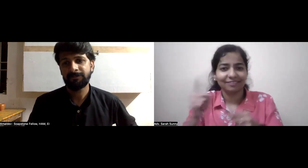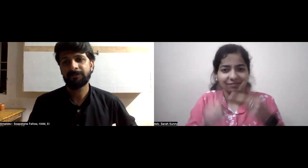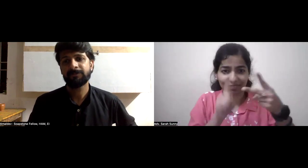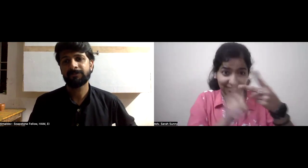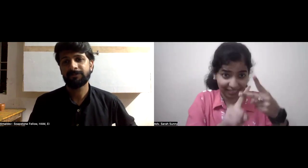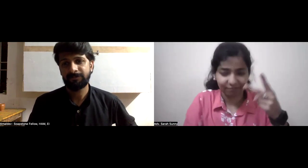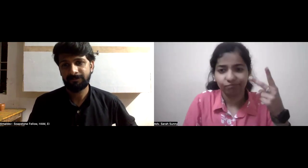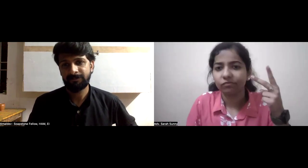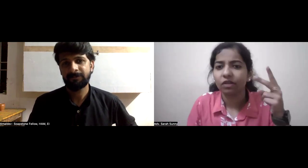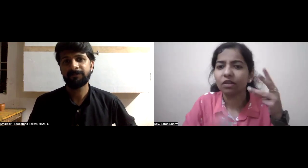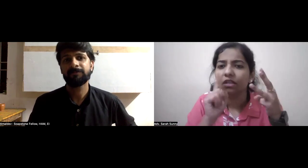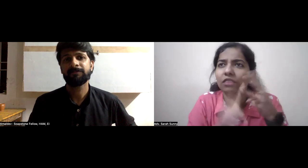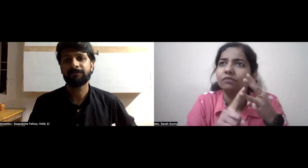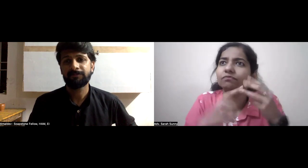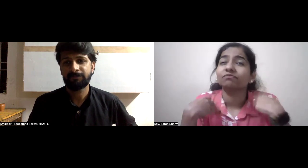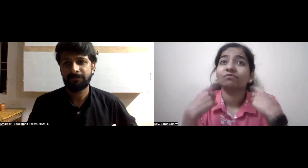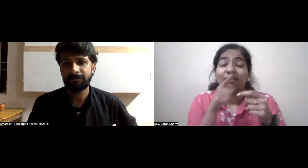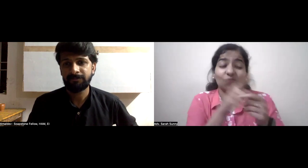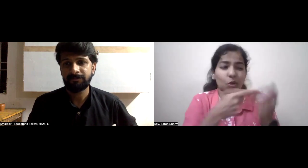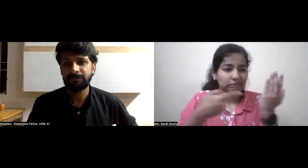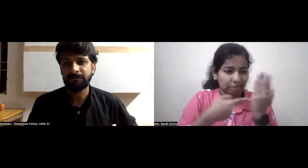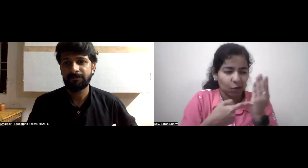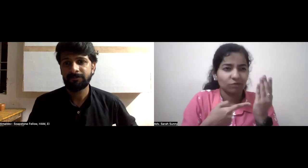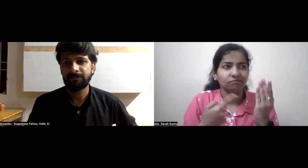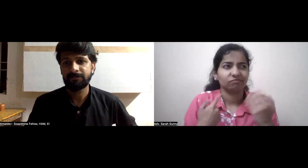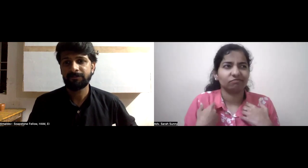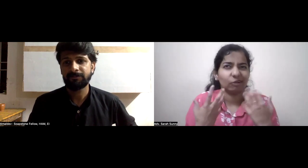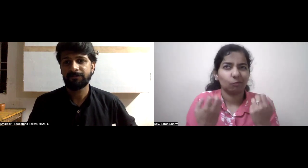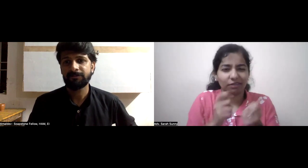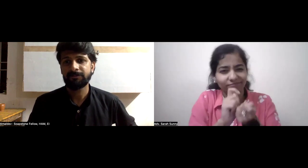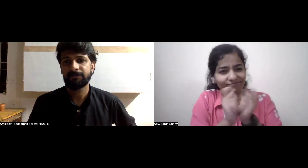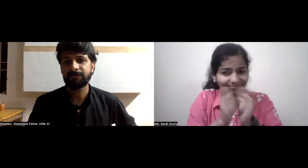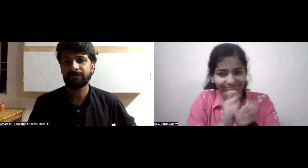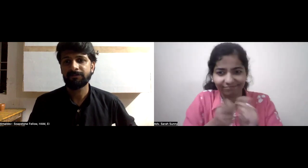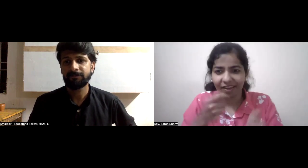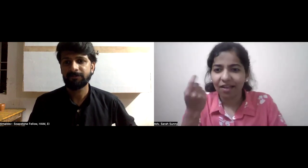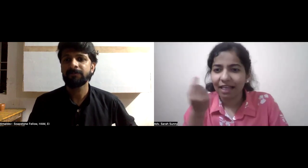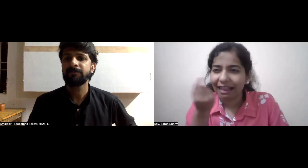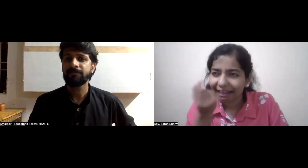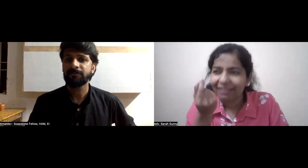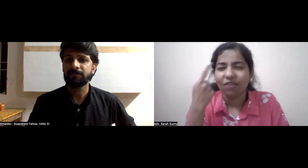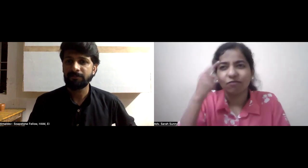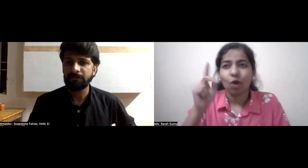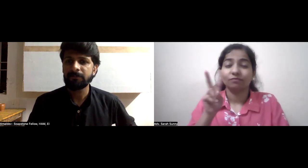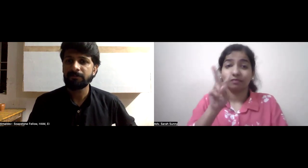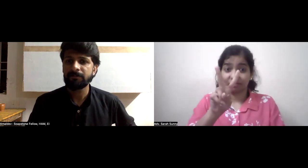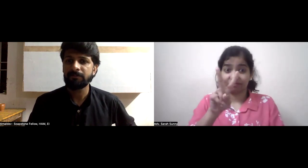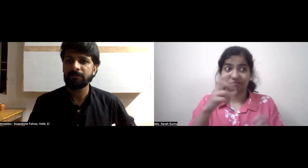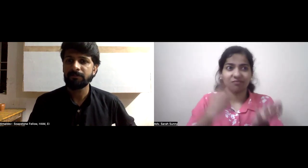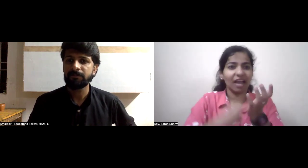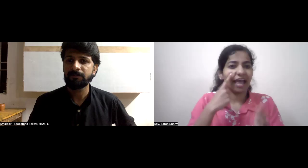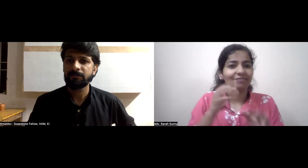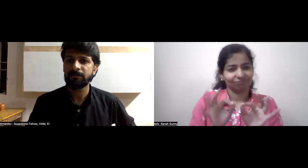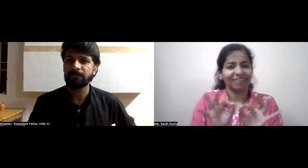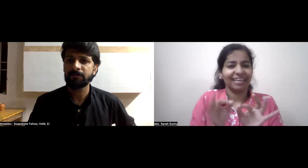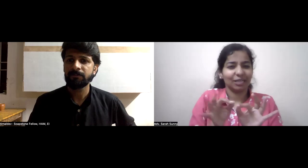it is in a visual format, signages and all that would help. Of course, technology, I